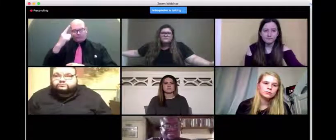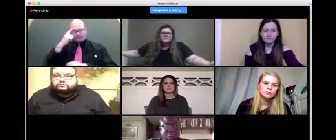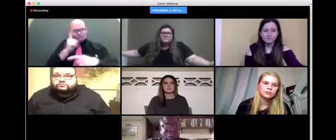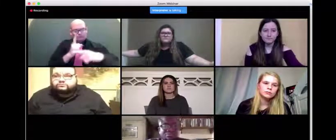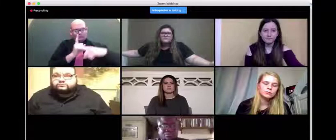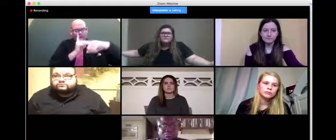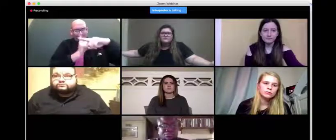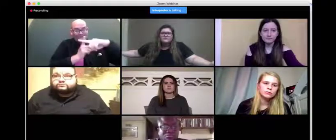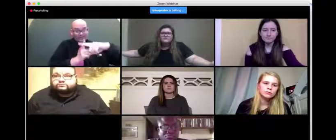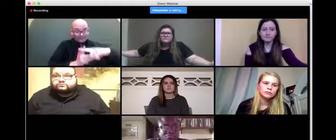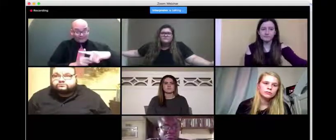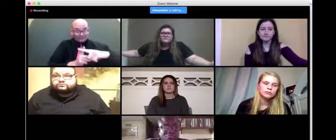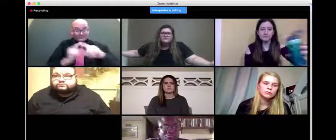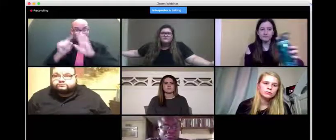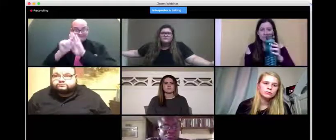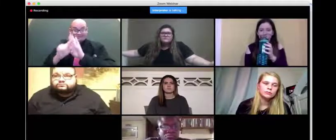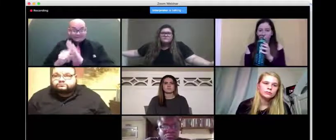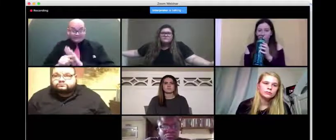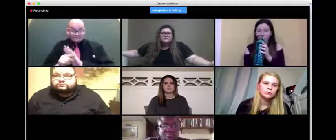deaf community? Can you expand on that?